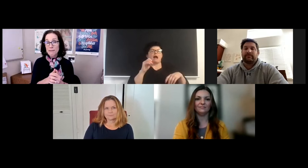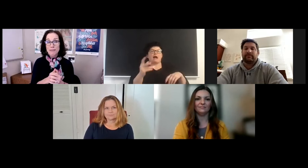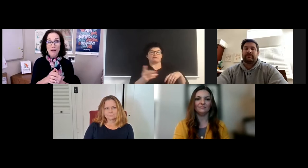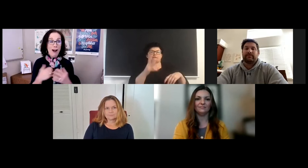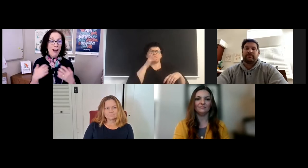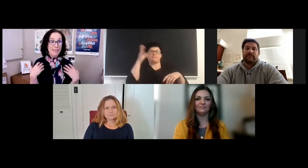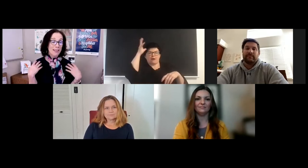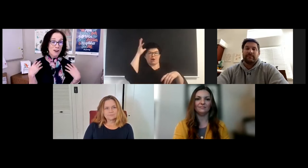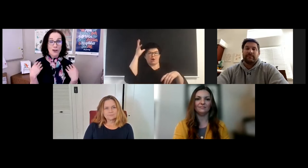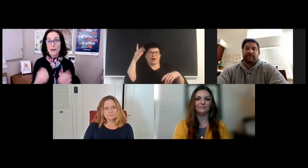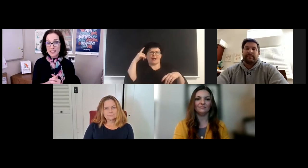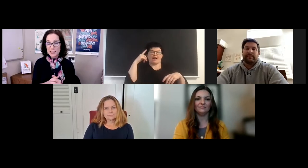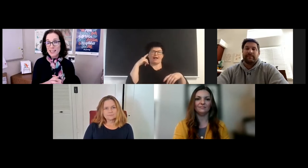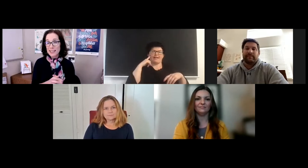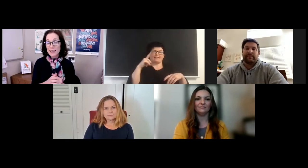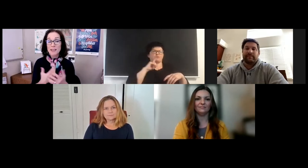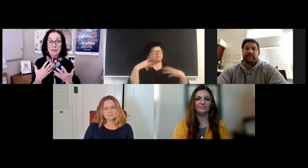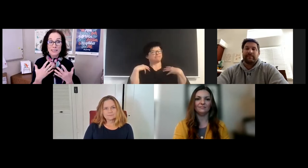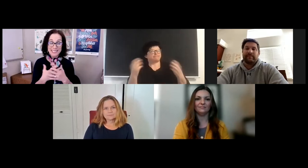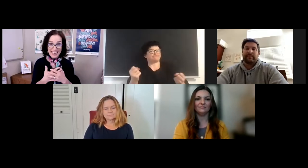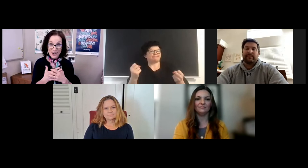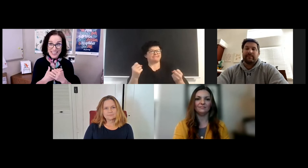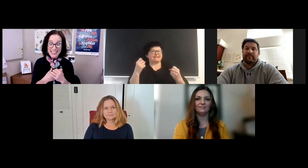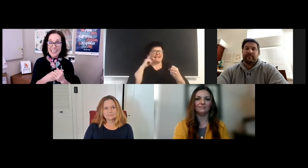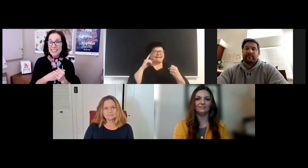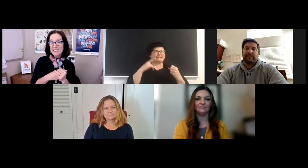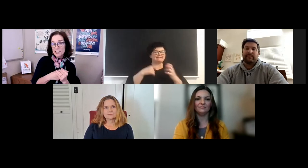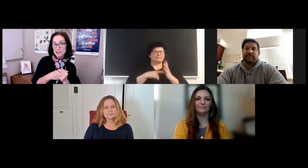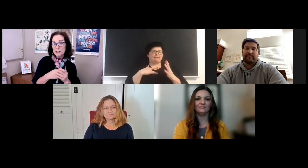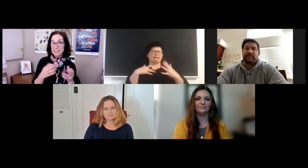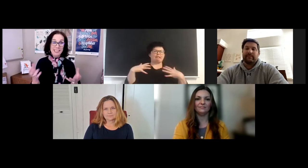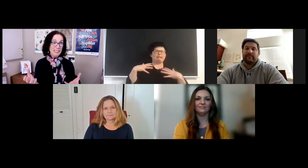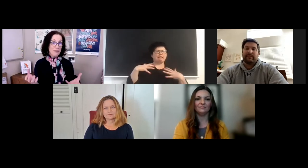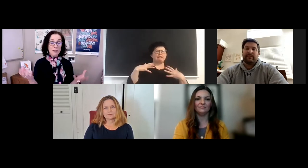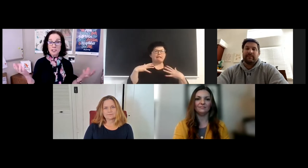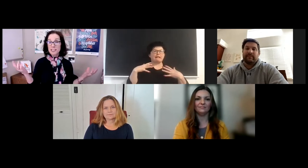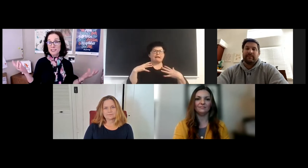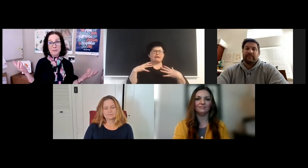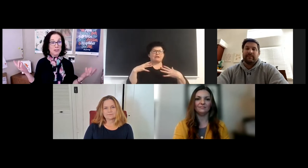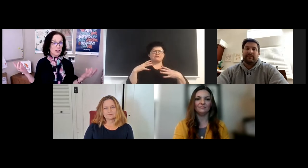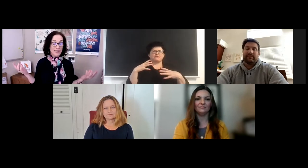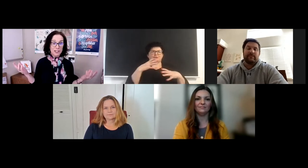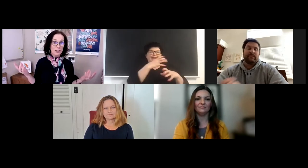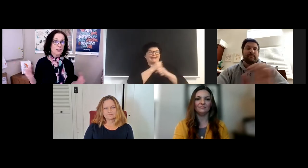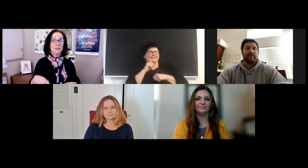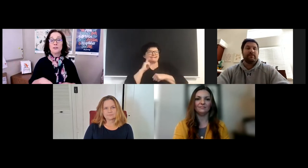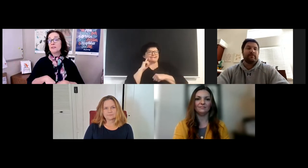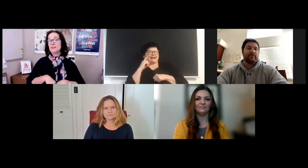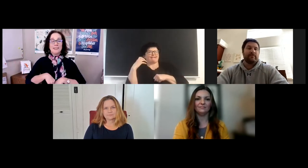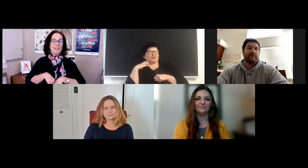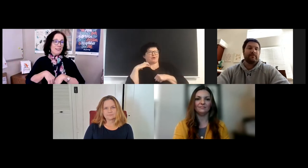have, I think, are courageous. I think it can be scary to get a deaf coach, to get some stranger